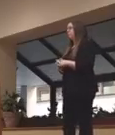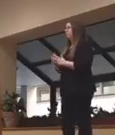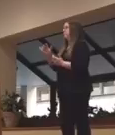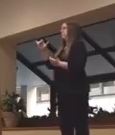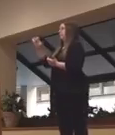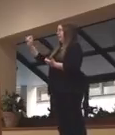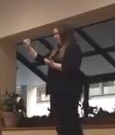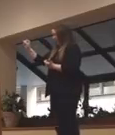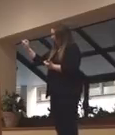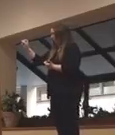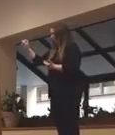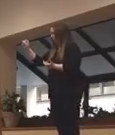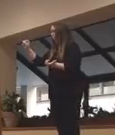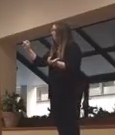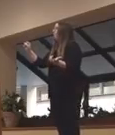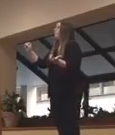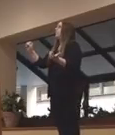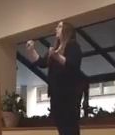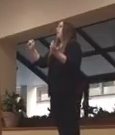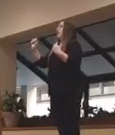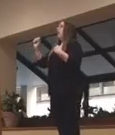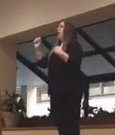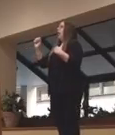license? The answer is yes.